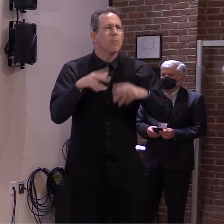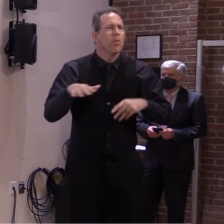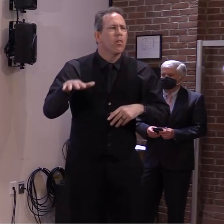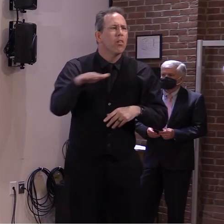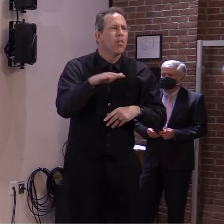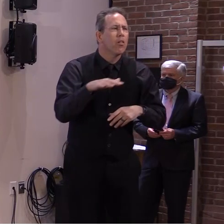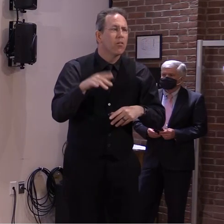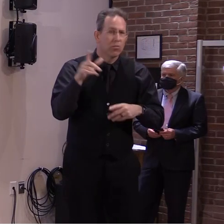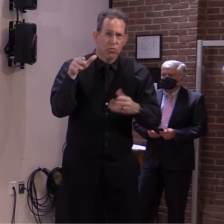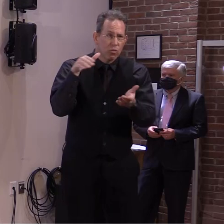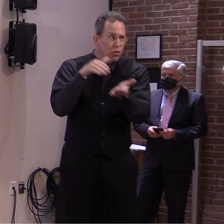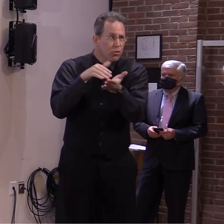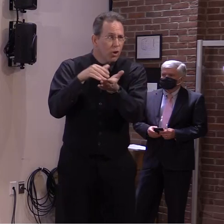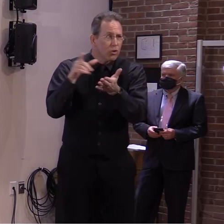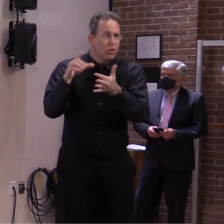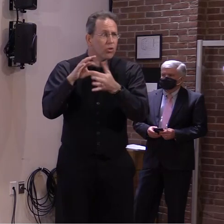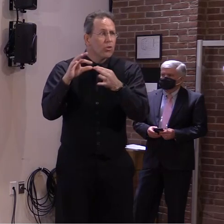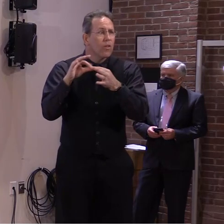question?